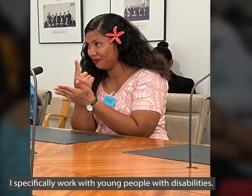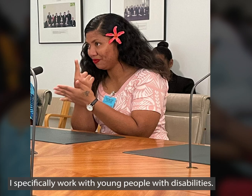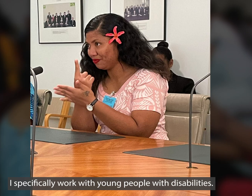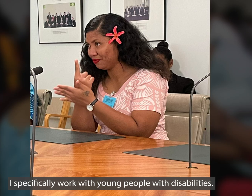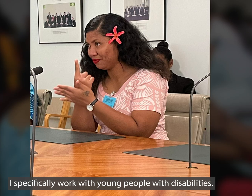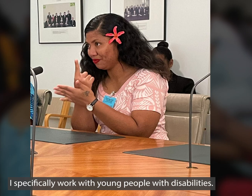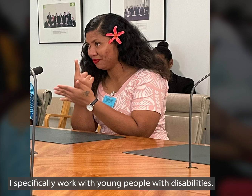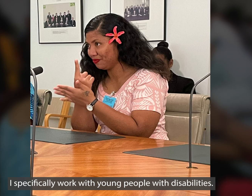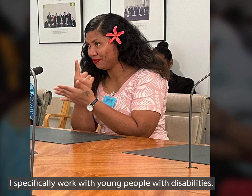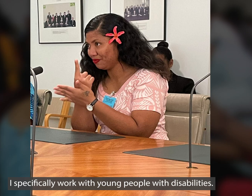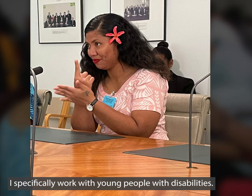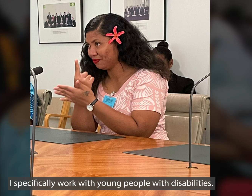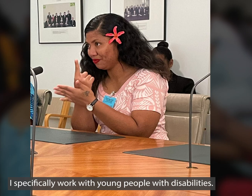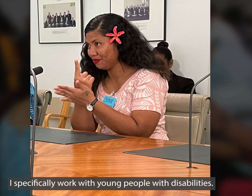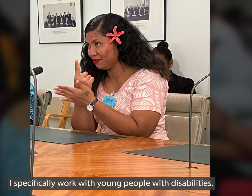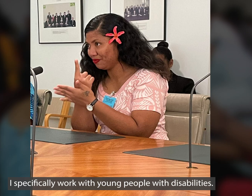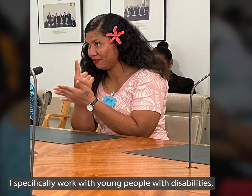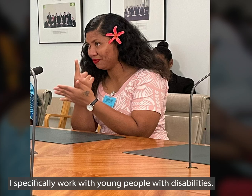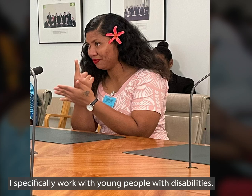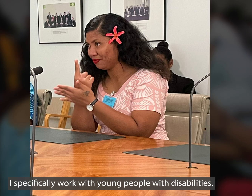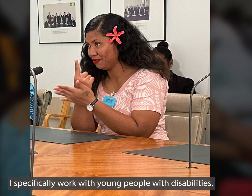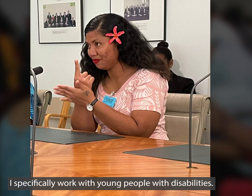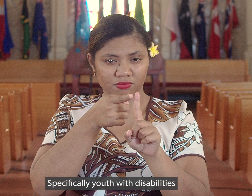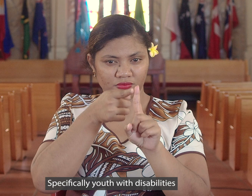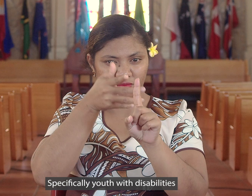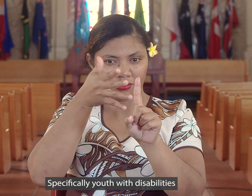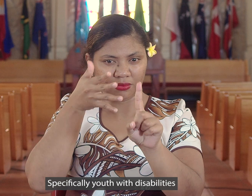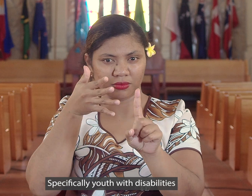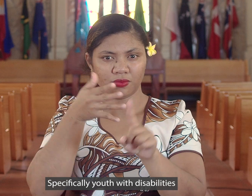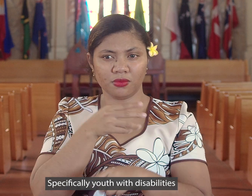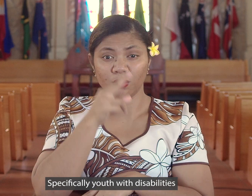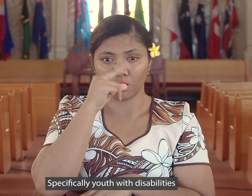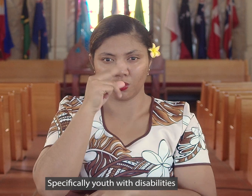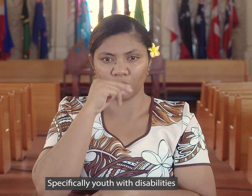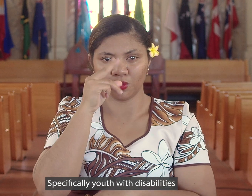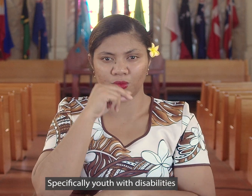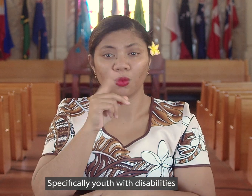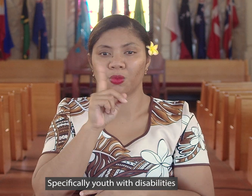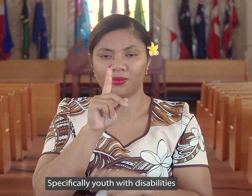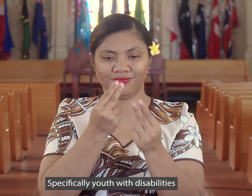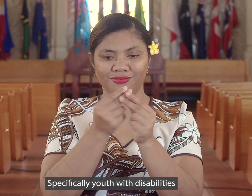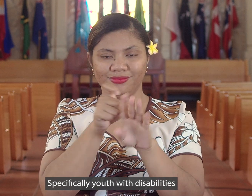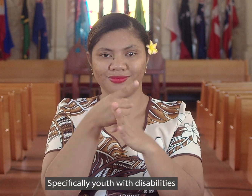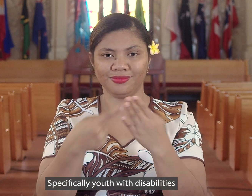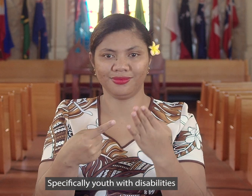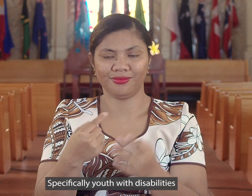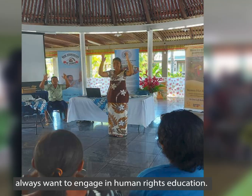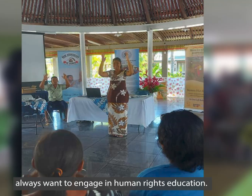I specifically work with young people with disabilities. Specifically, youth with disabilities always